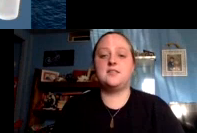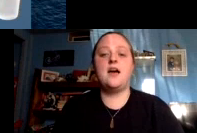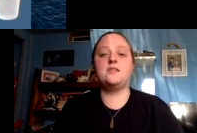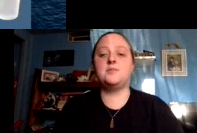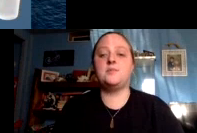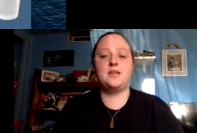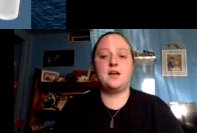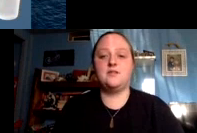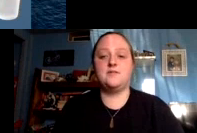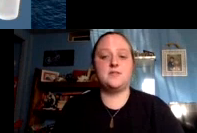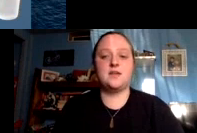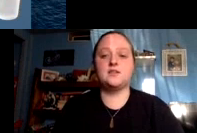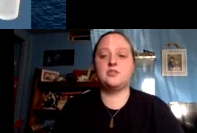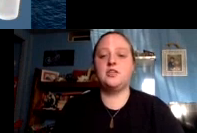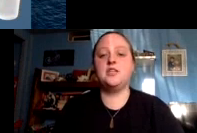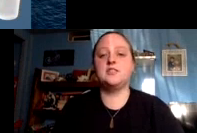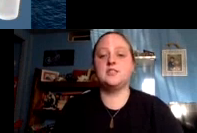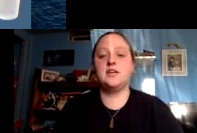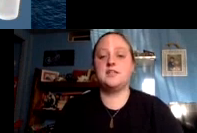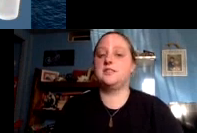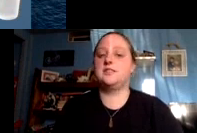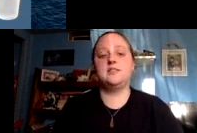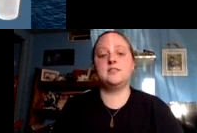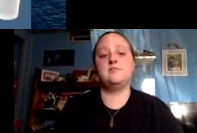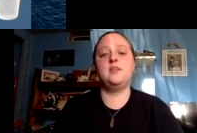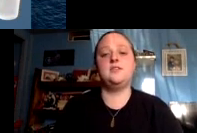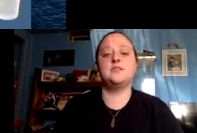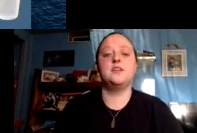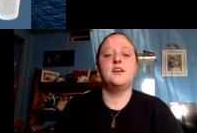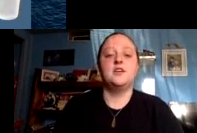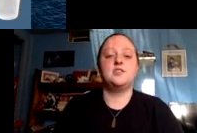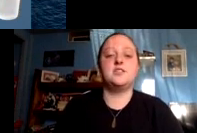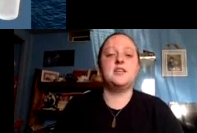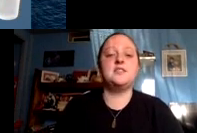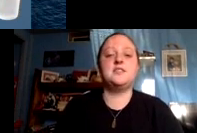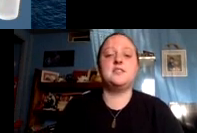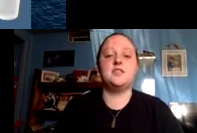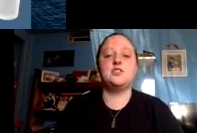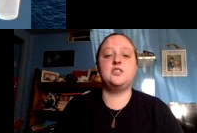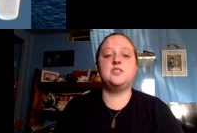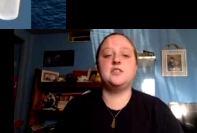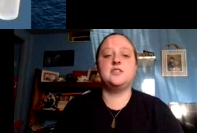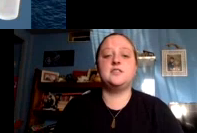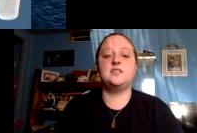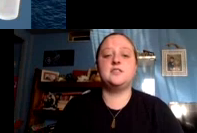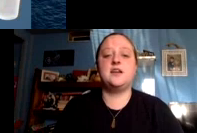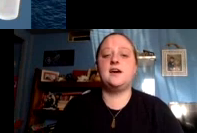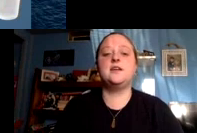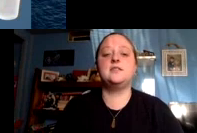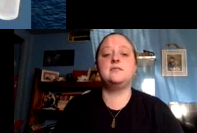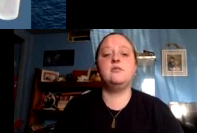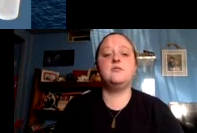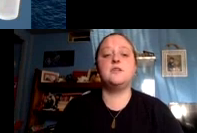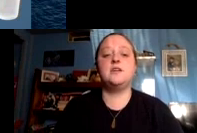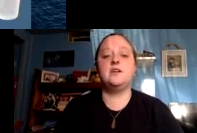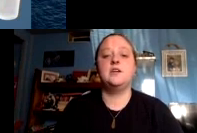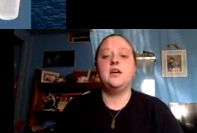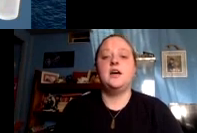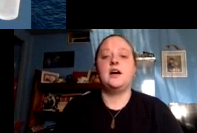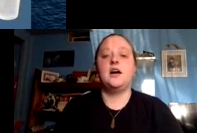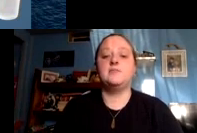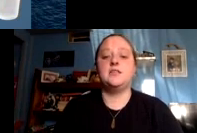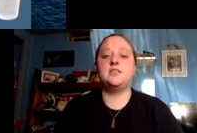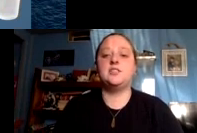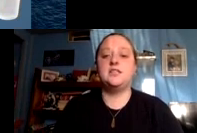She has not been out of the country in the last 6 months. She tells us that she is not a